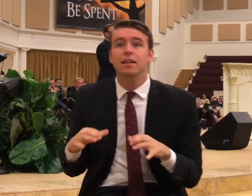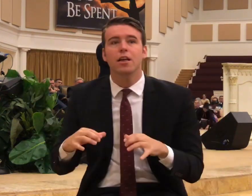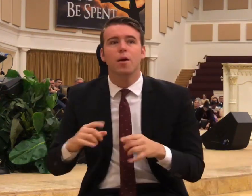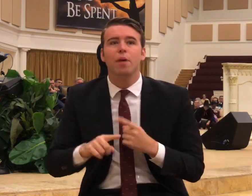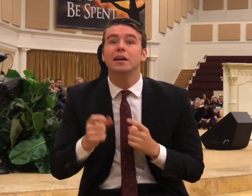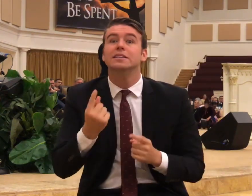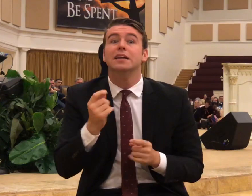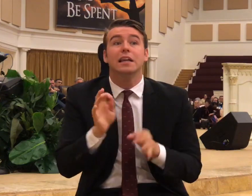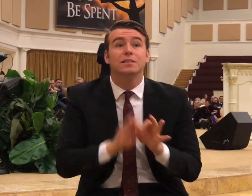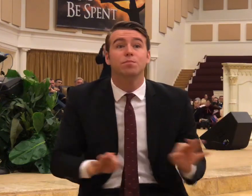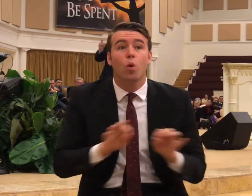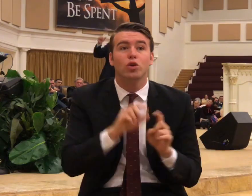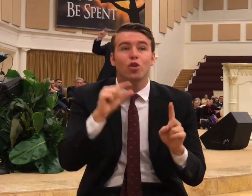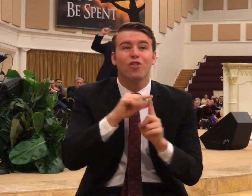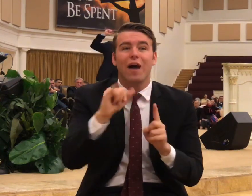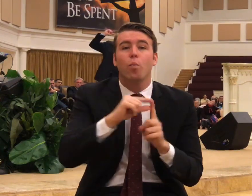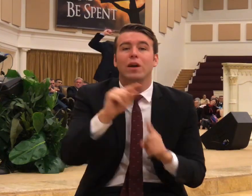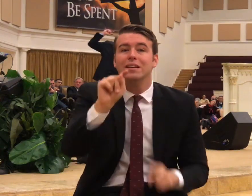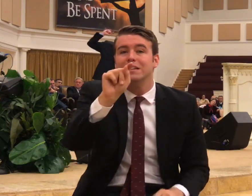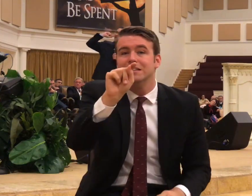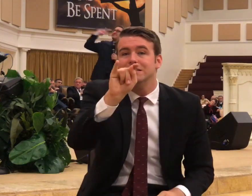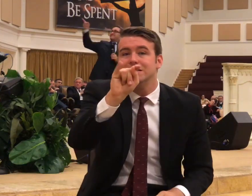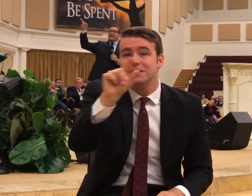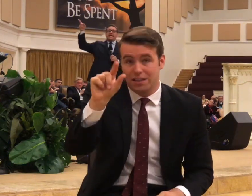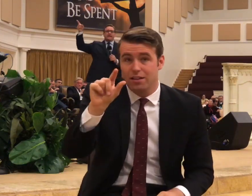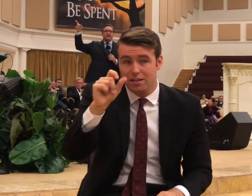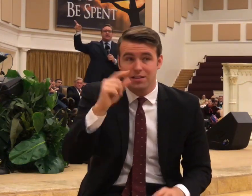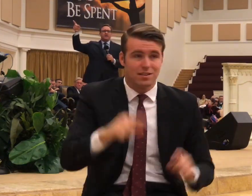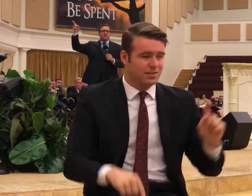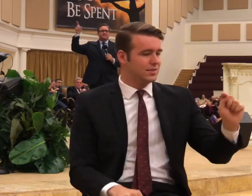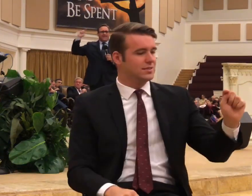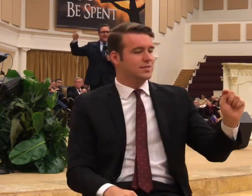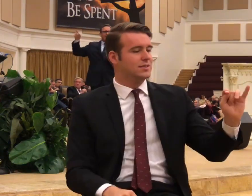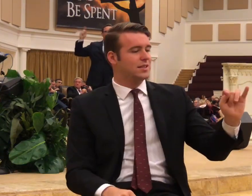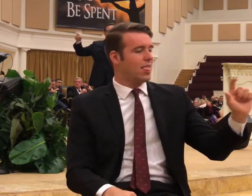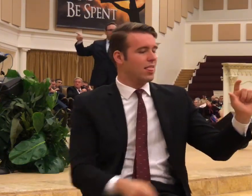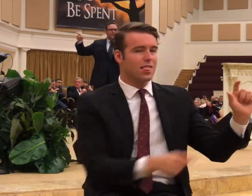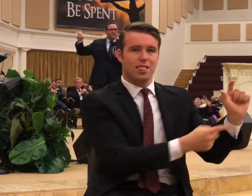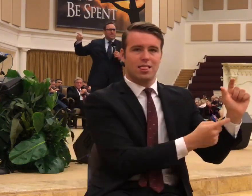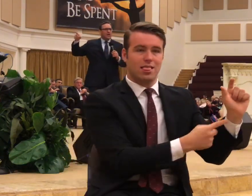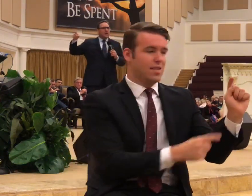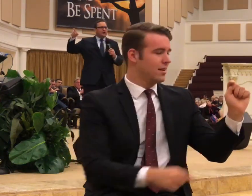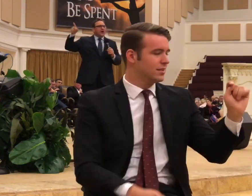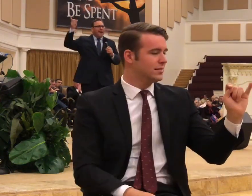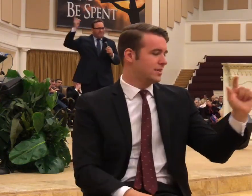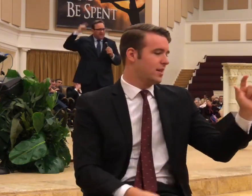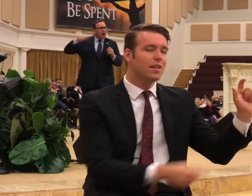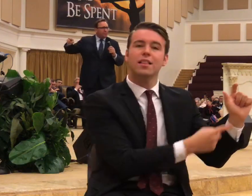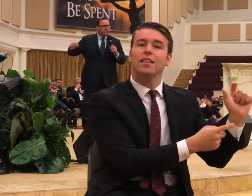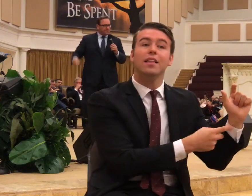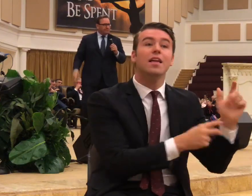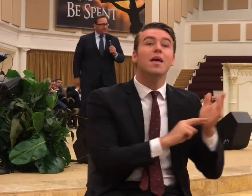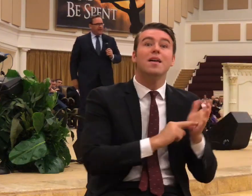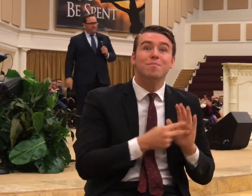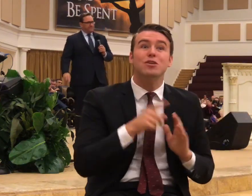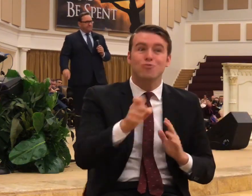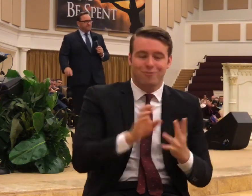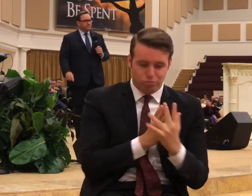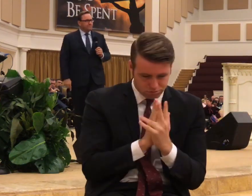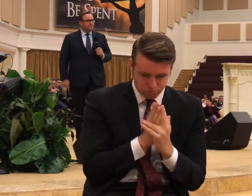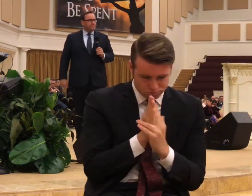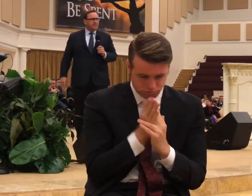till. That has to do with that T. Till means you're going to have to go through some